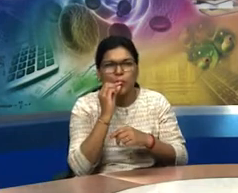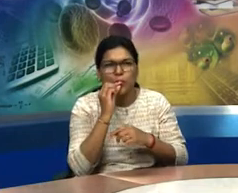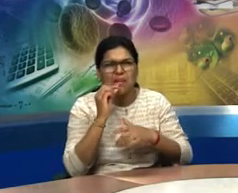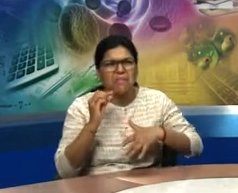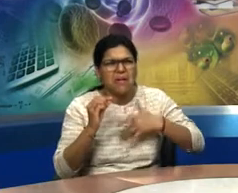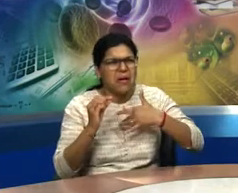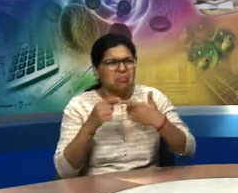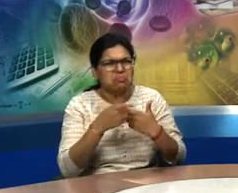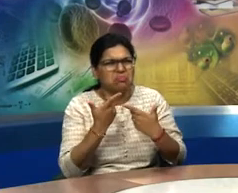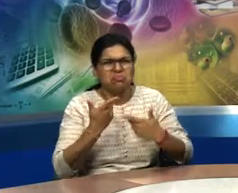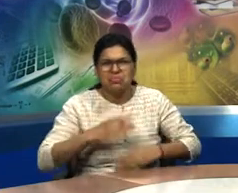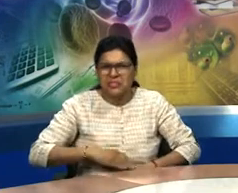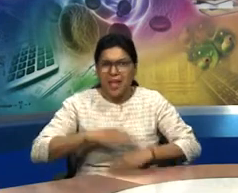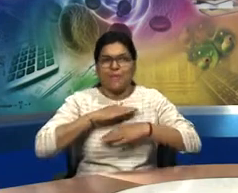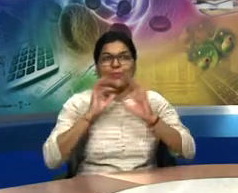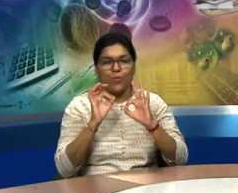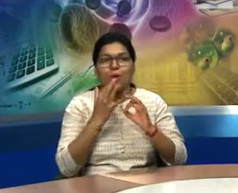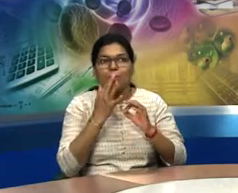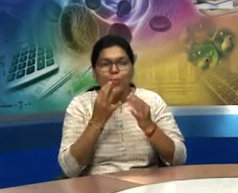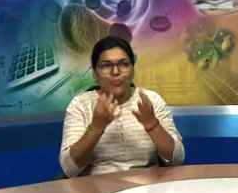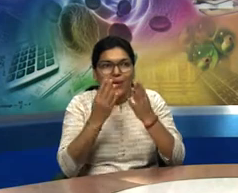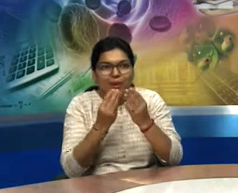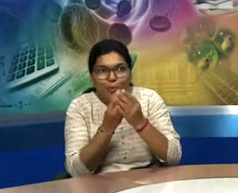But as both were far